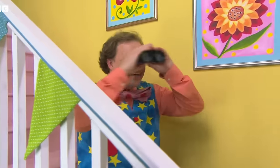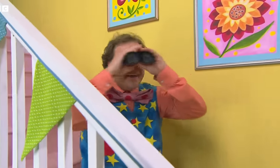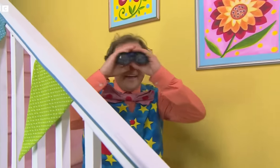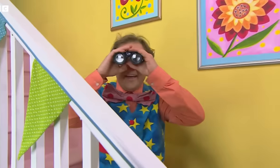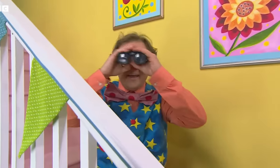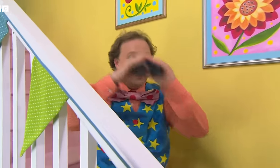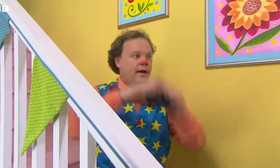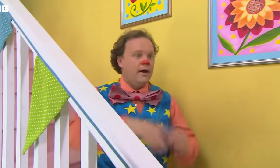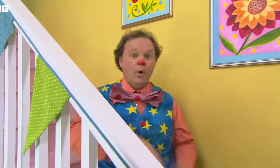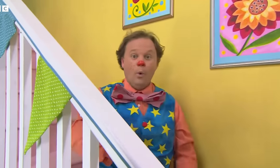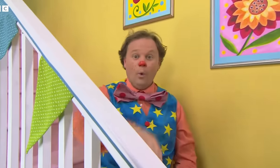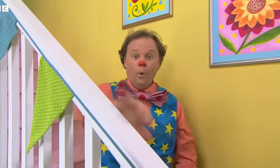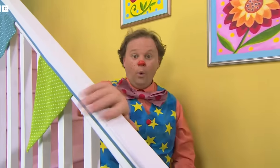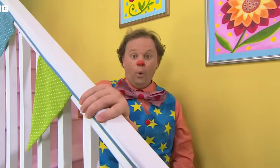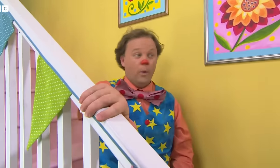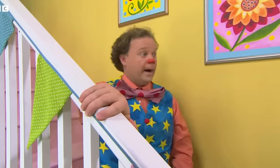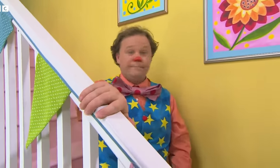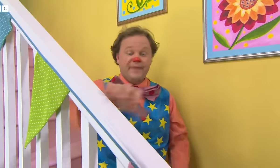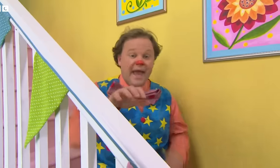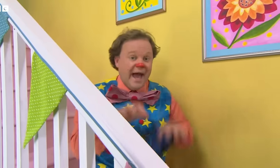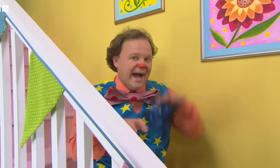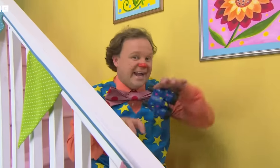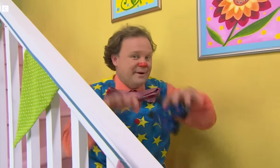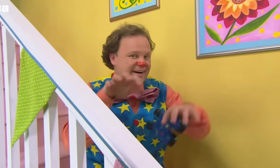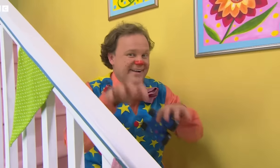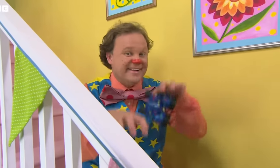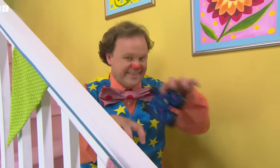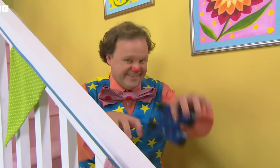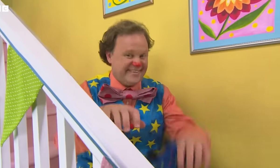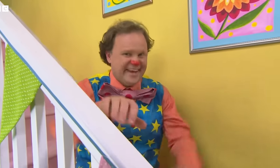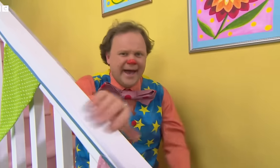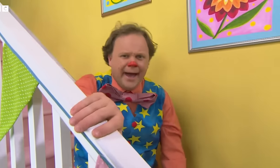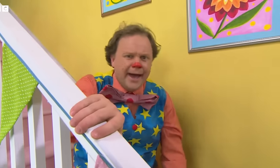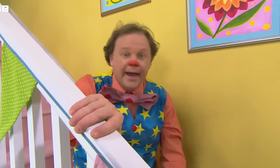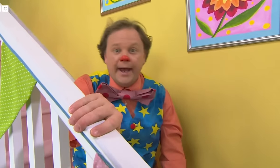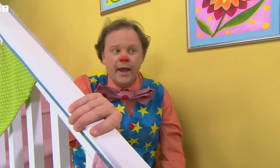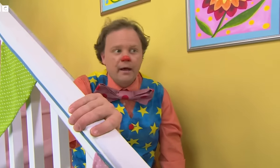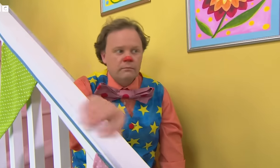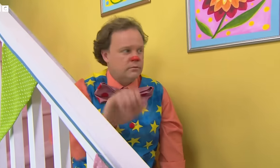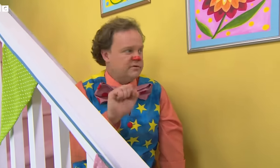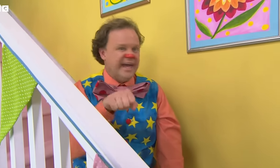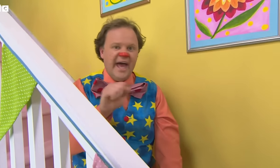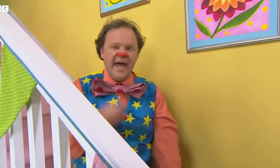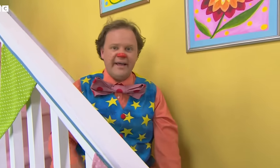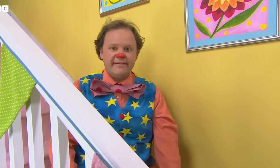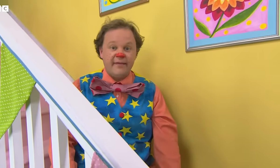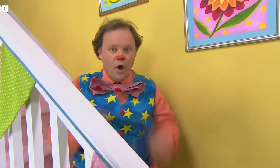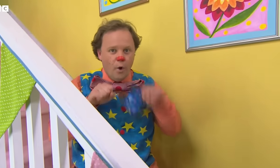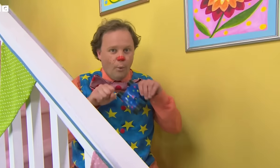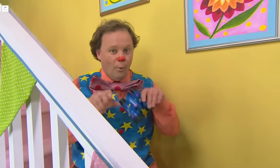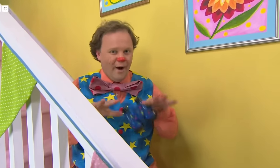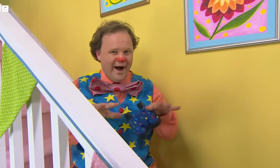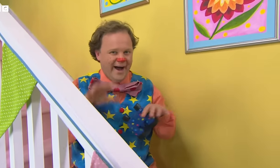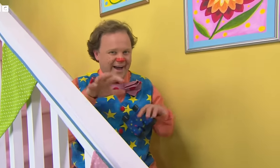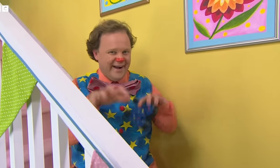are you looking for? Ooh! Animals! Animals? Ooh, yes!